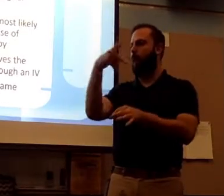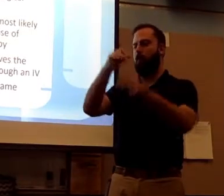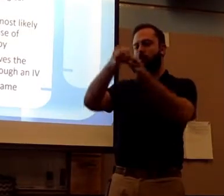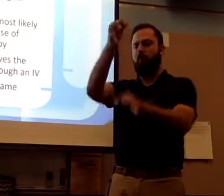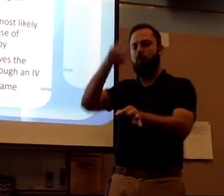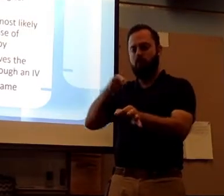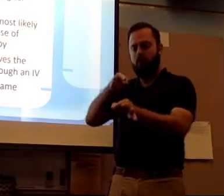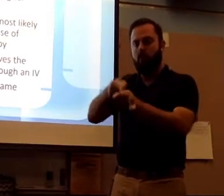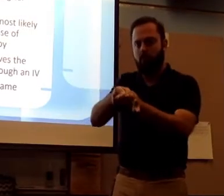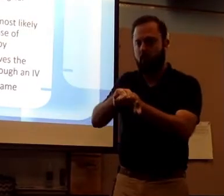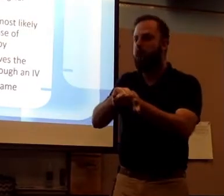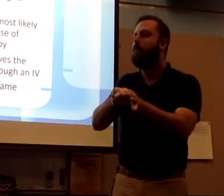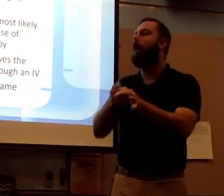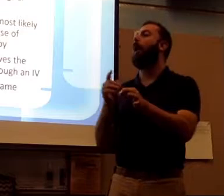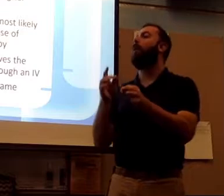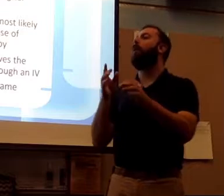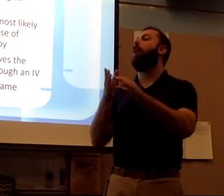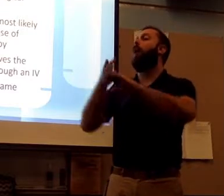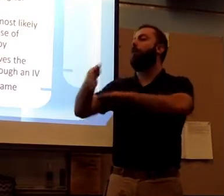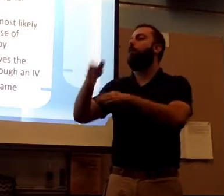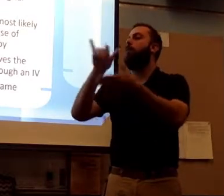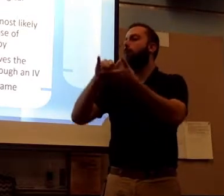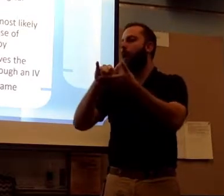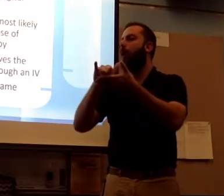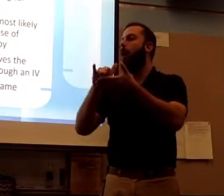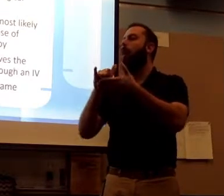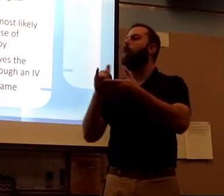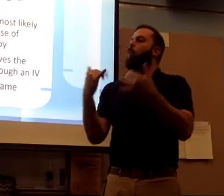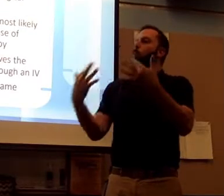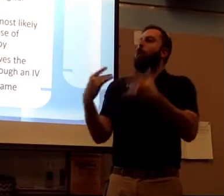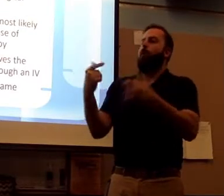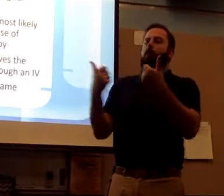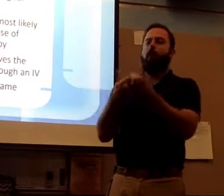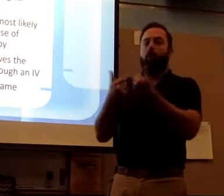And then it's kind of a waiting game afterwards to see if the...